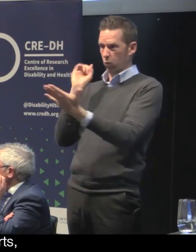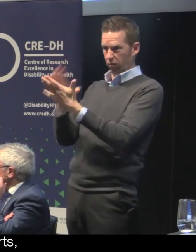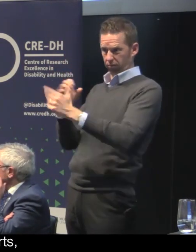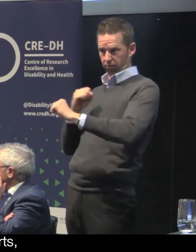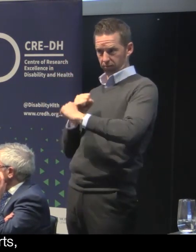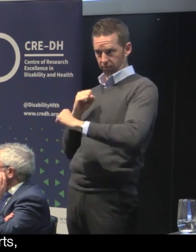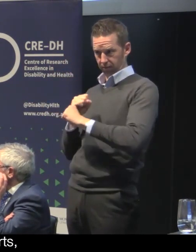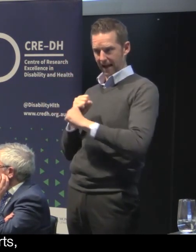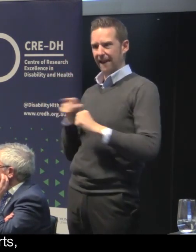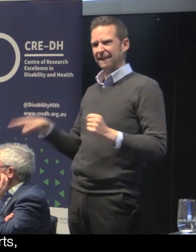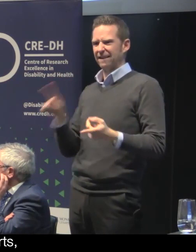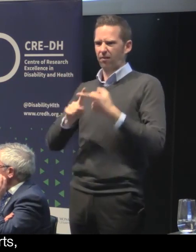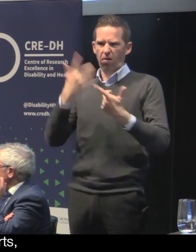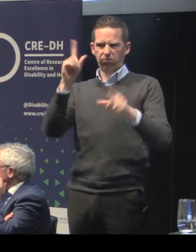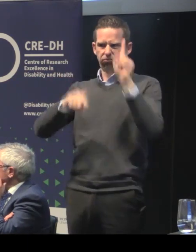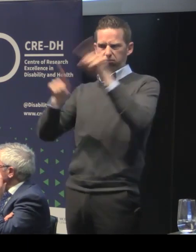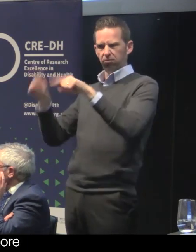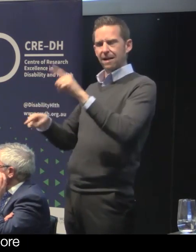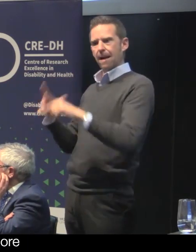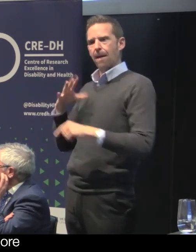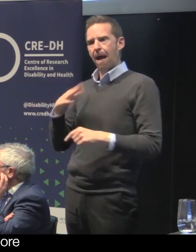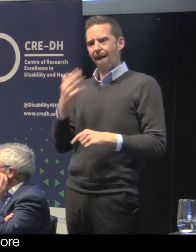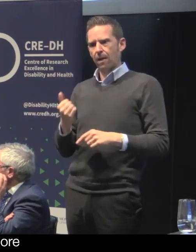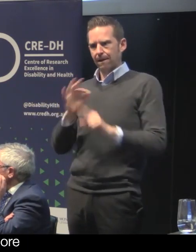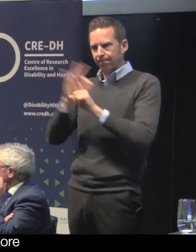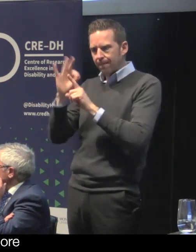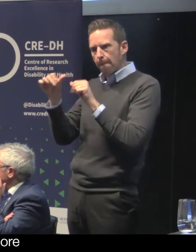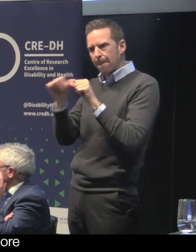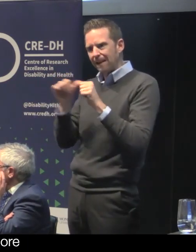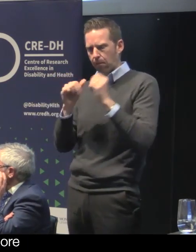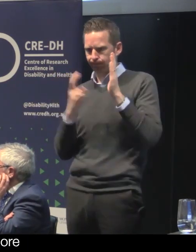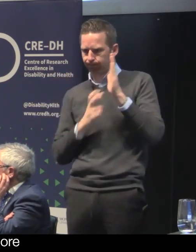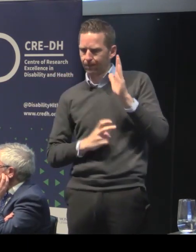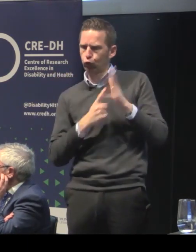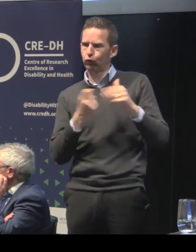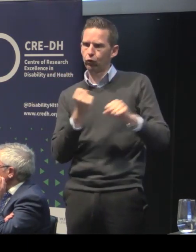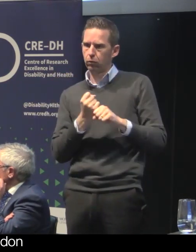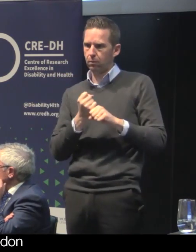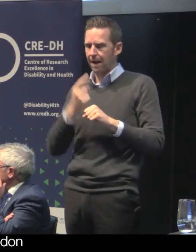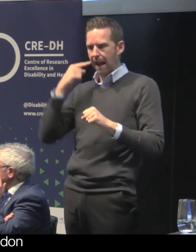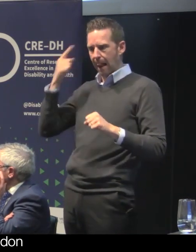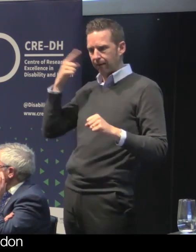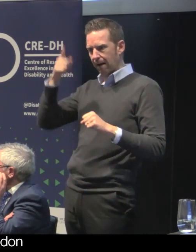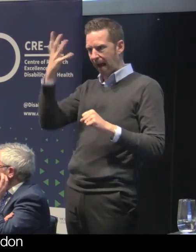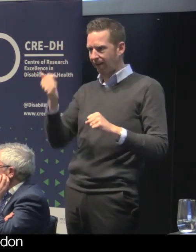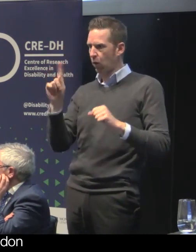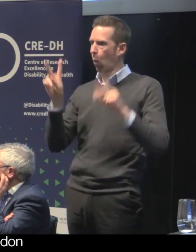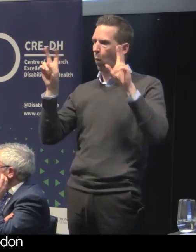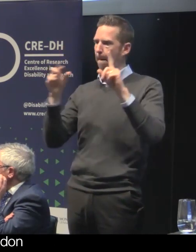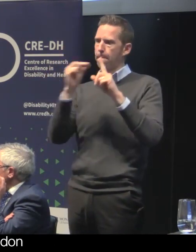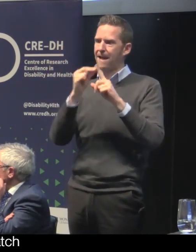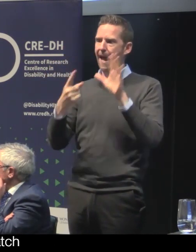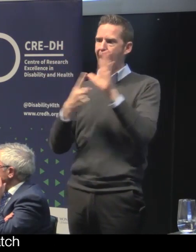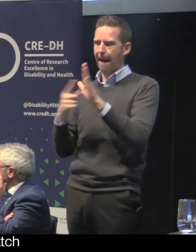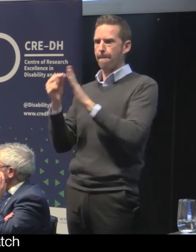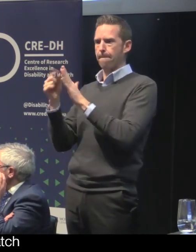still very haphazard. So I think there needs to be more and better registers. There's a thing in London called PA Pool, and that will, you